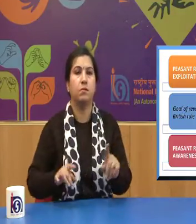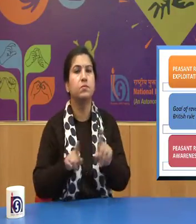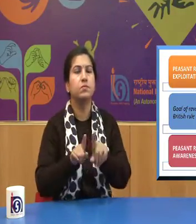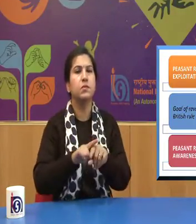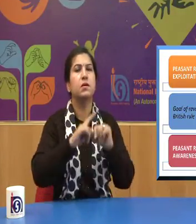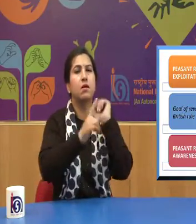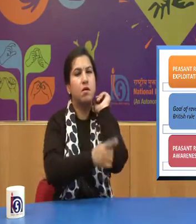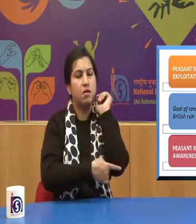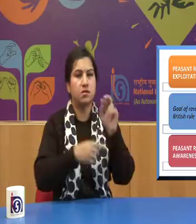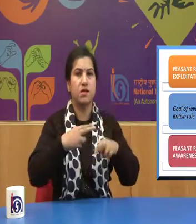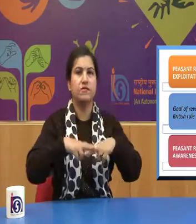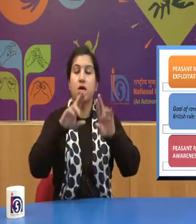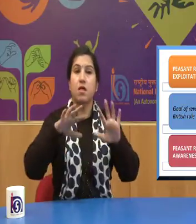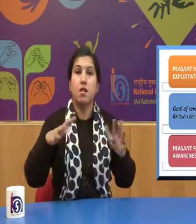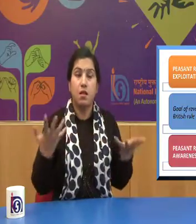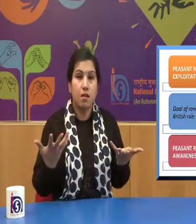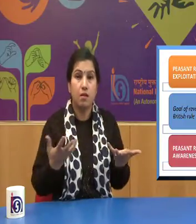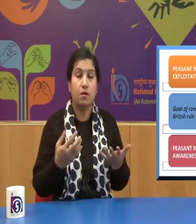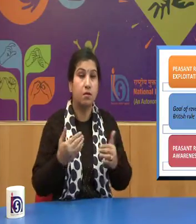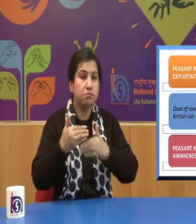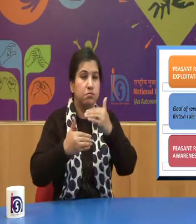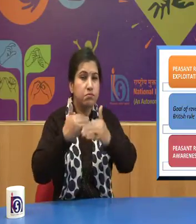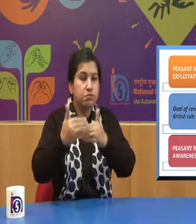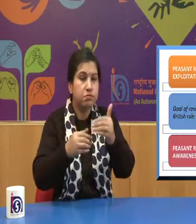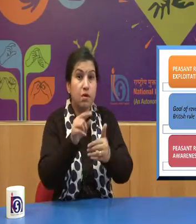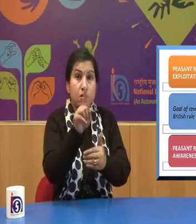and finally led to the revolt of 1857.